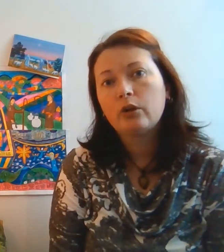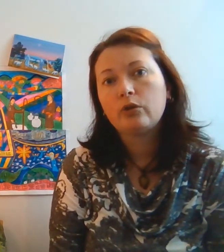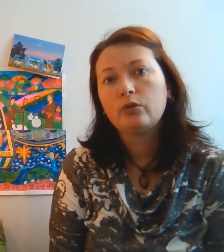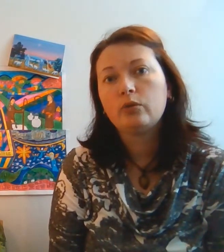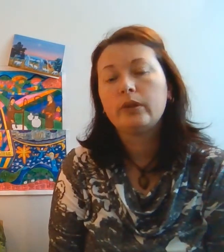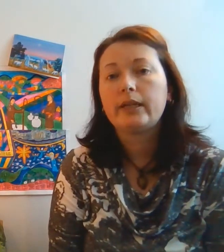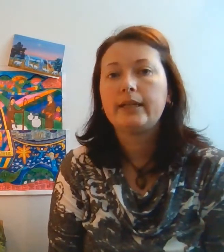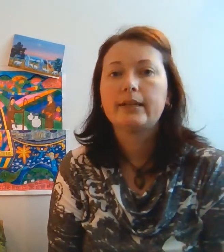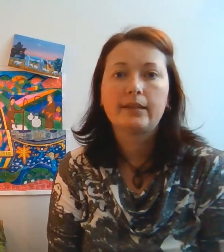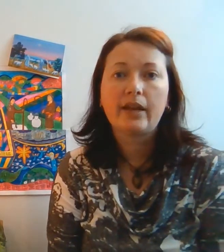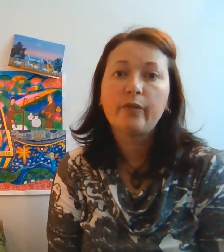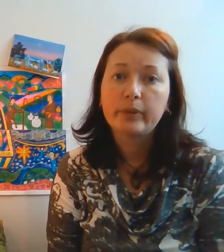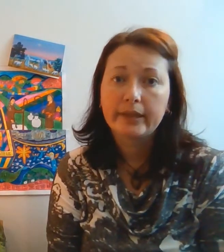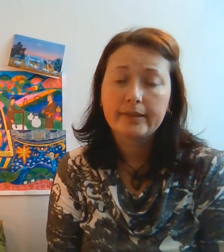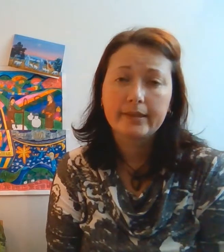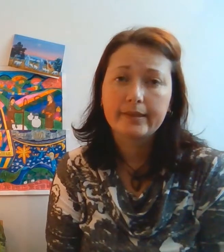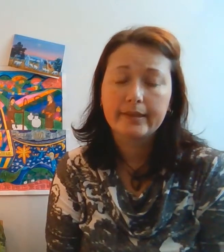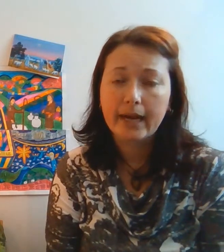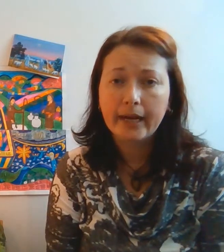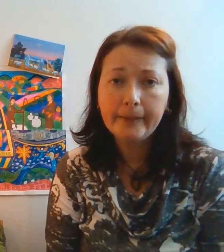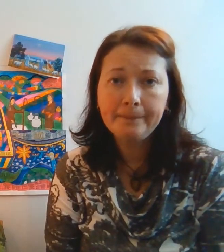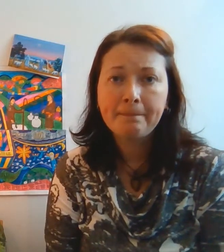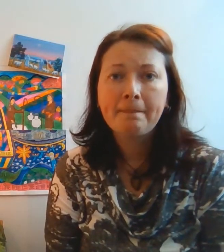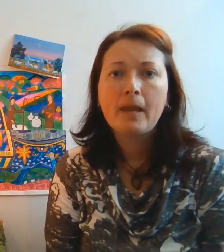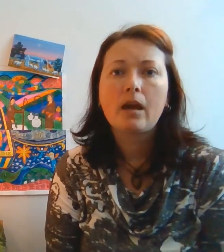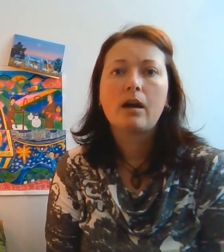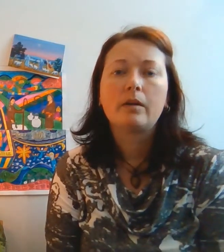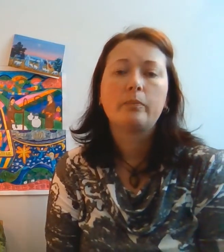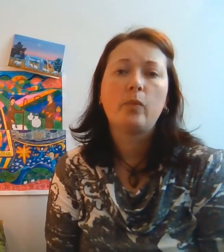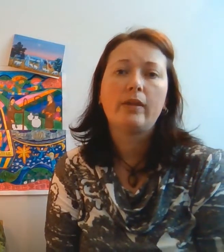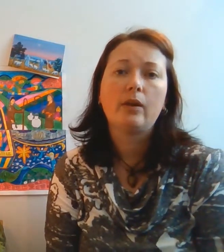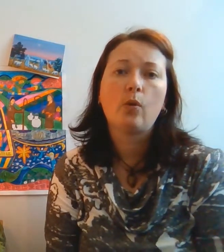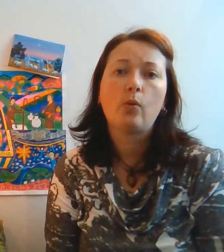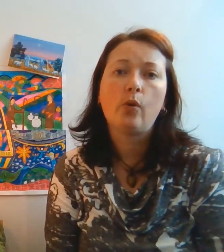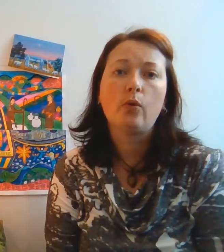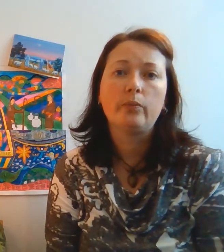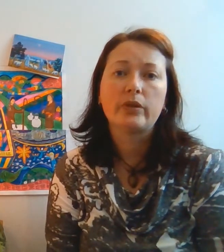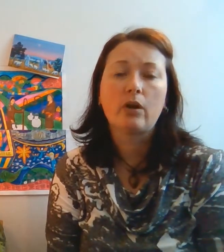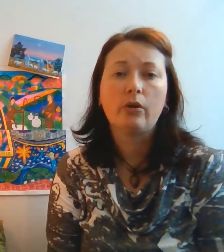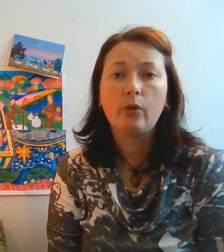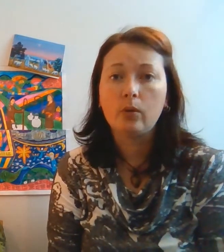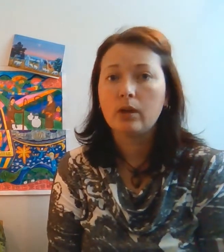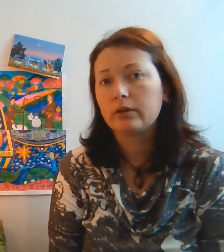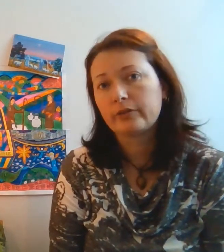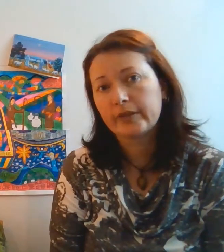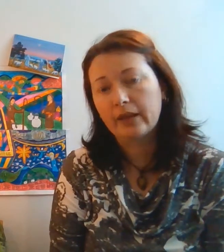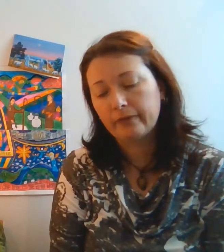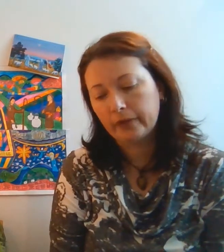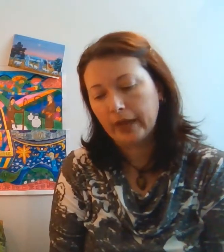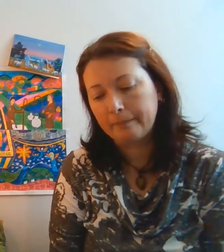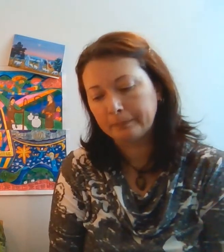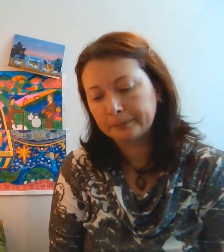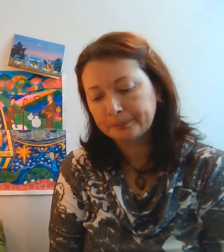who need a safe place to stay when their own homes are no longer safe for them.